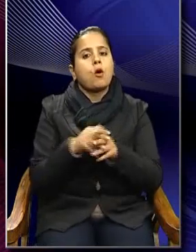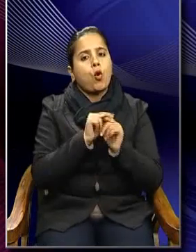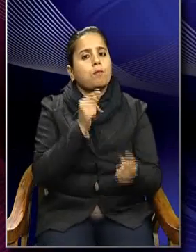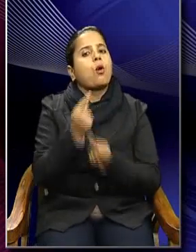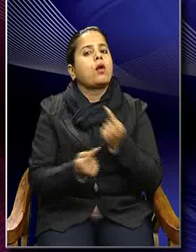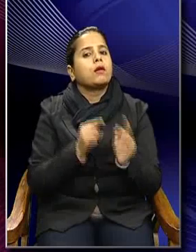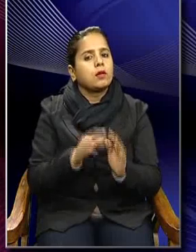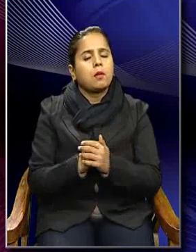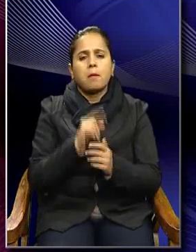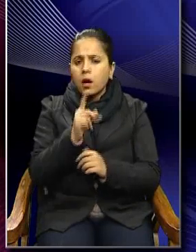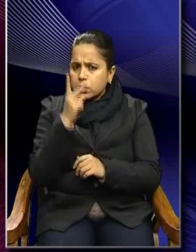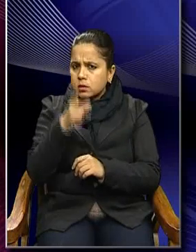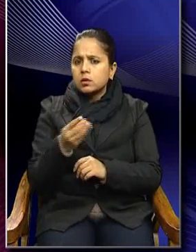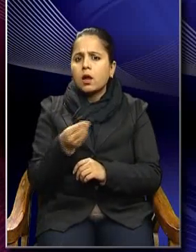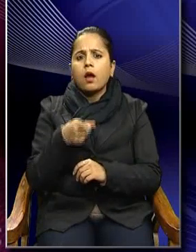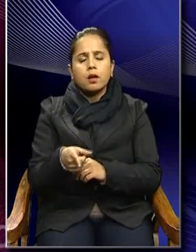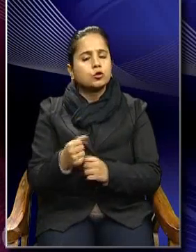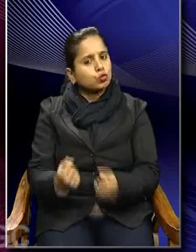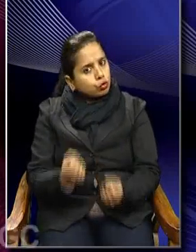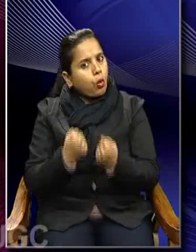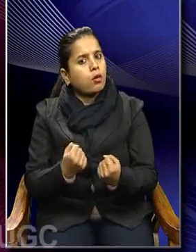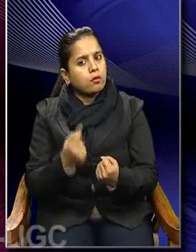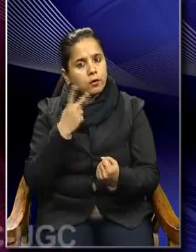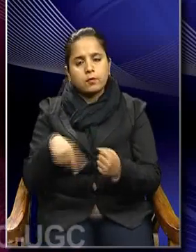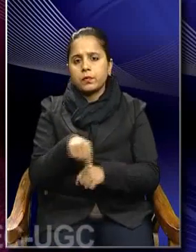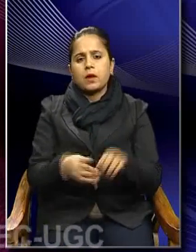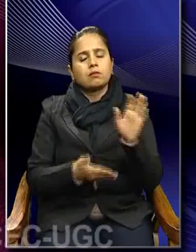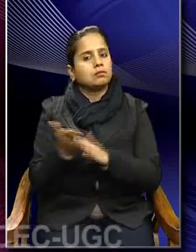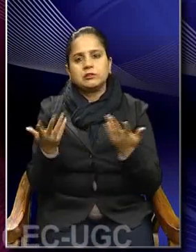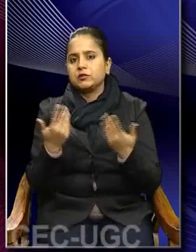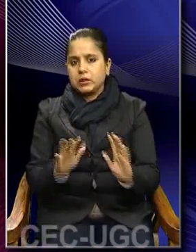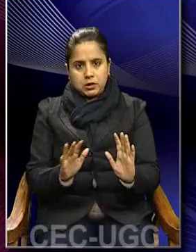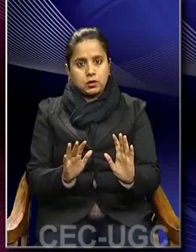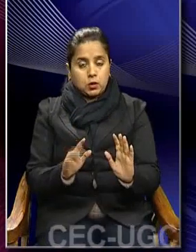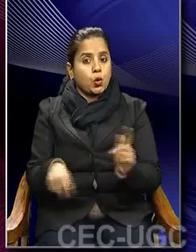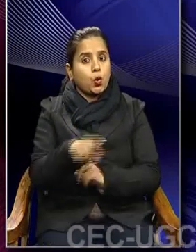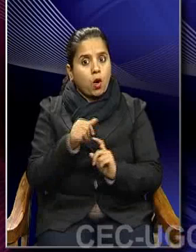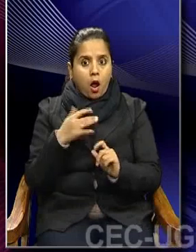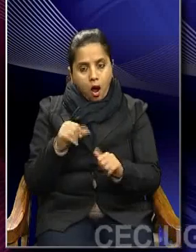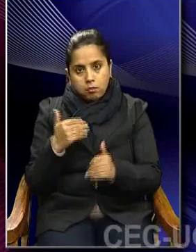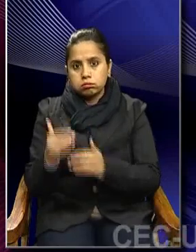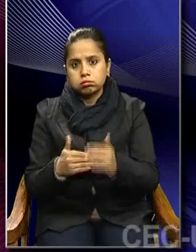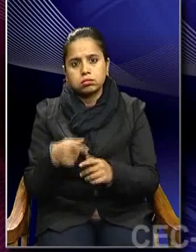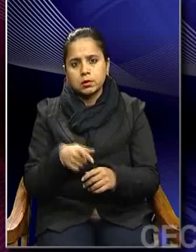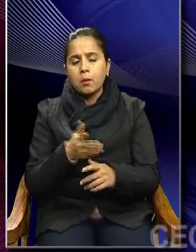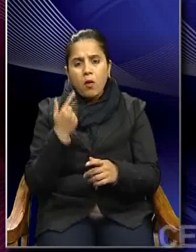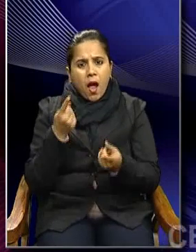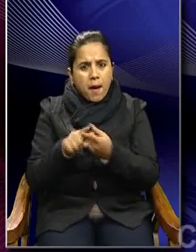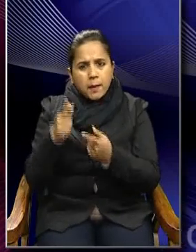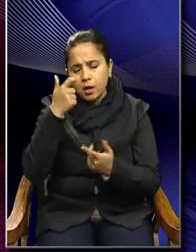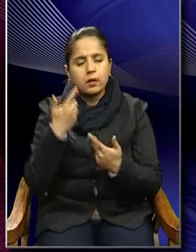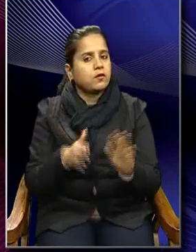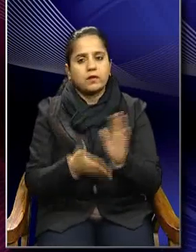forth. Therefore, it was somewhat immune. It escaped this crisis. It escaped the consequences of this crisis.